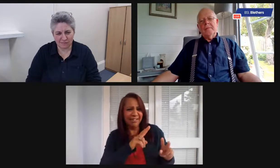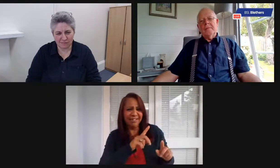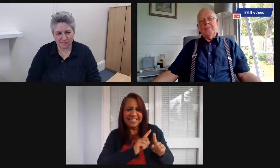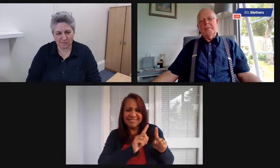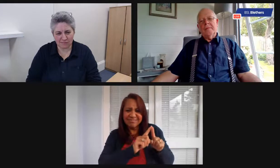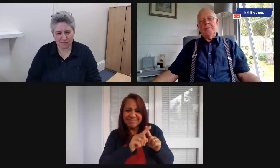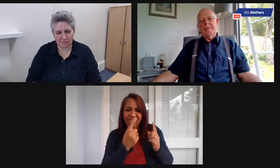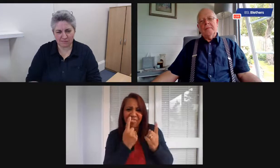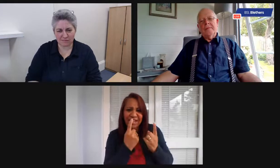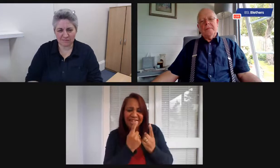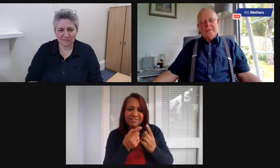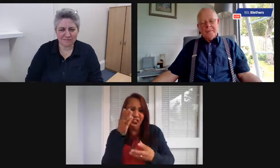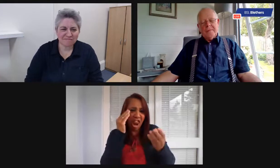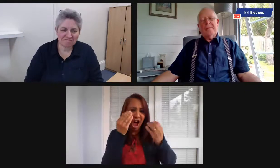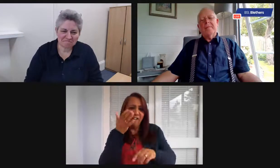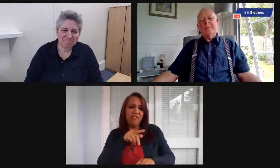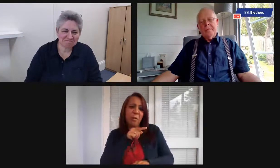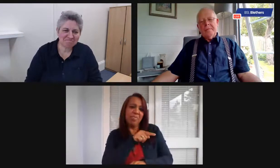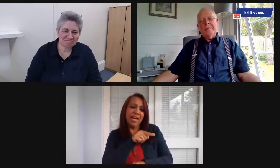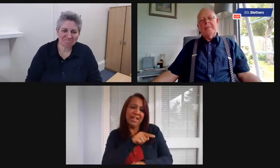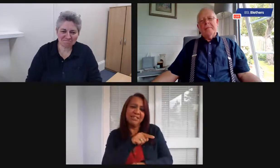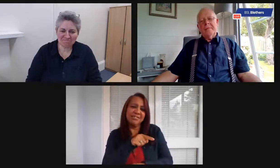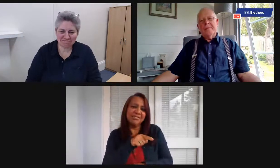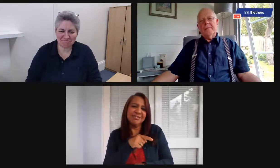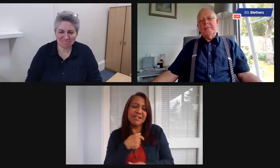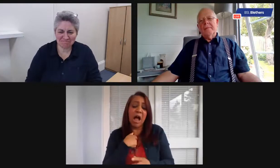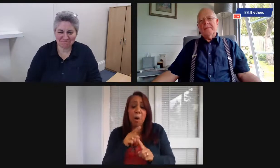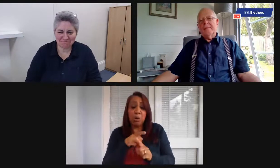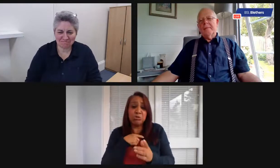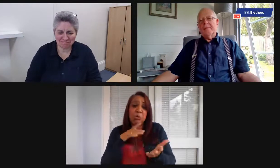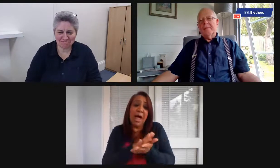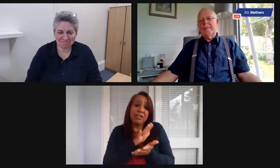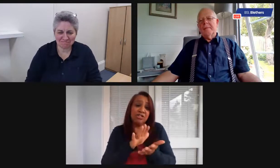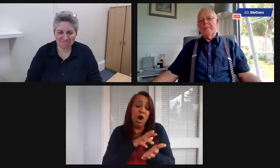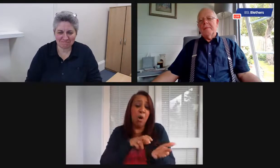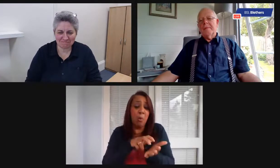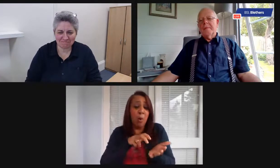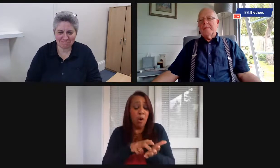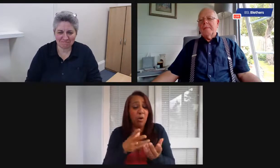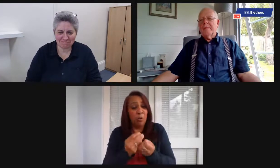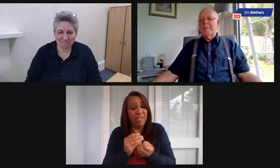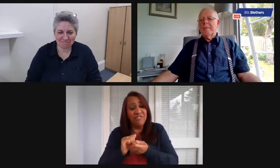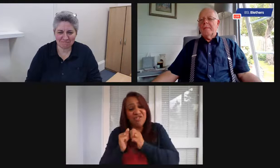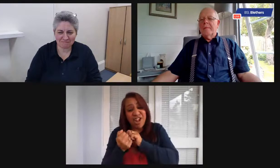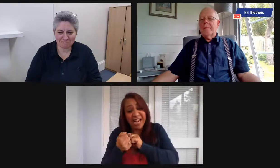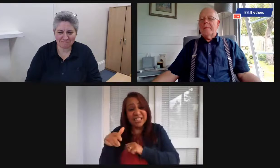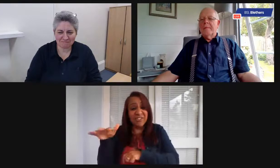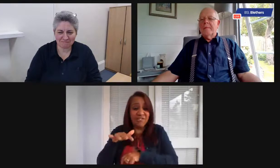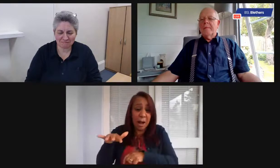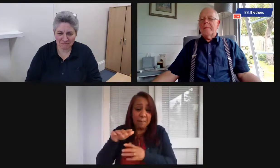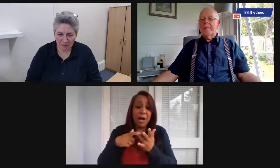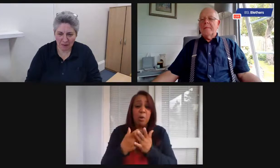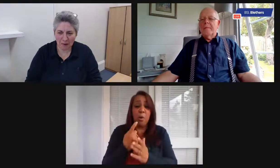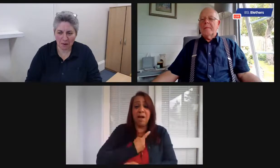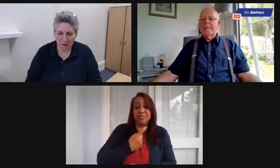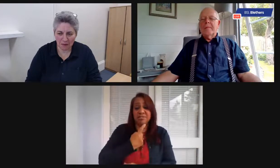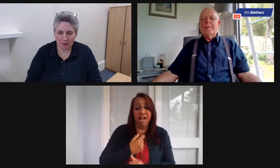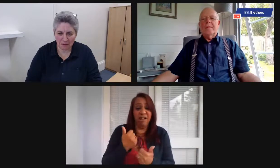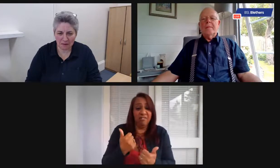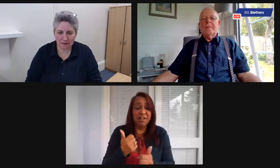really love it, and I love the transitions in each of the seasons. But I really do love walking with my friends and